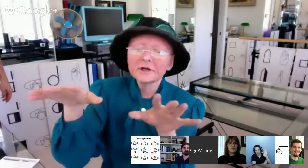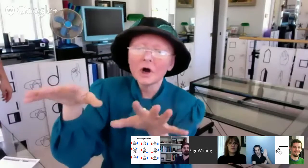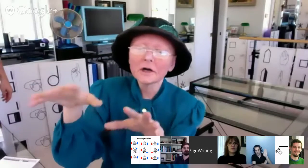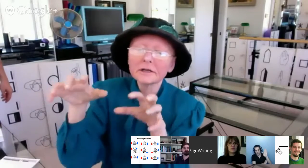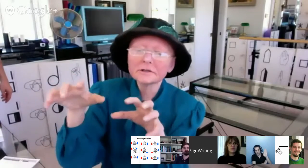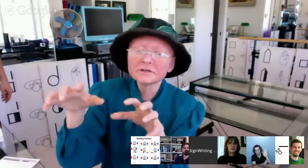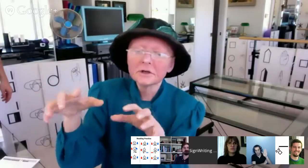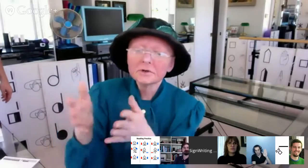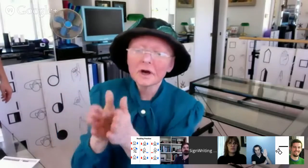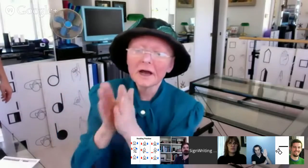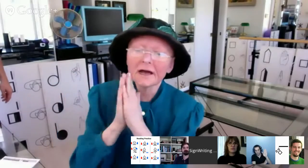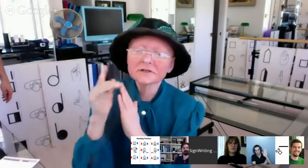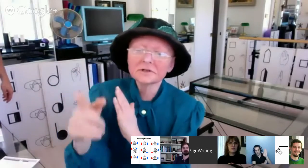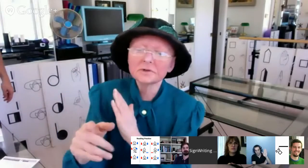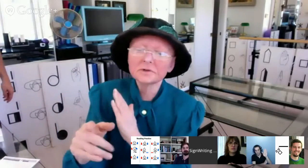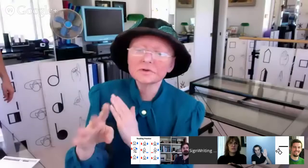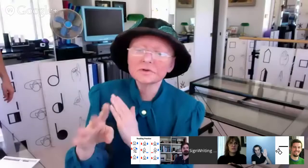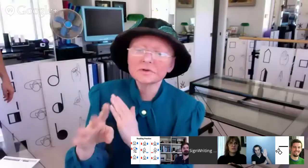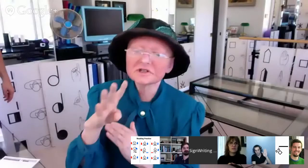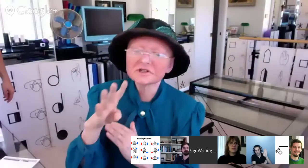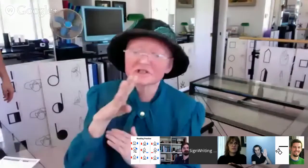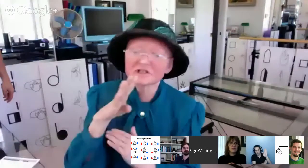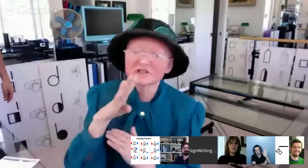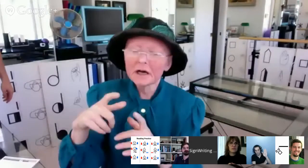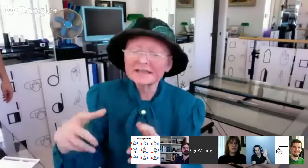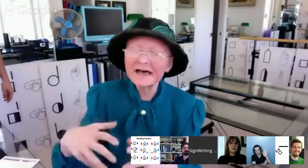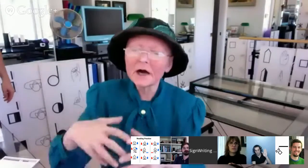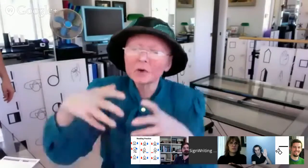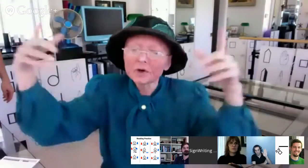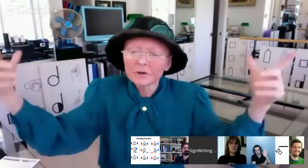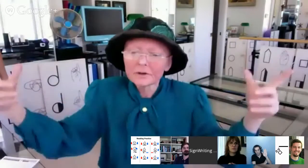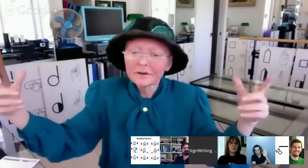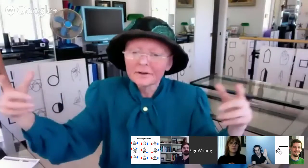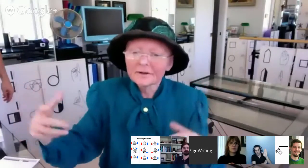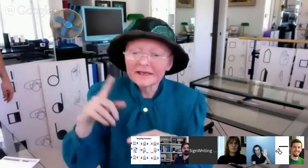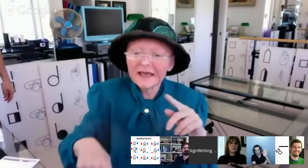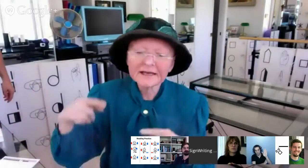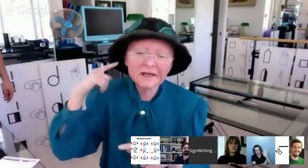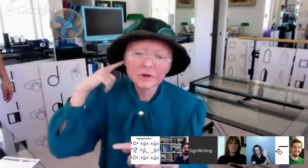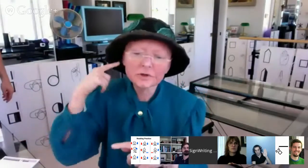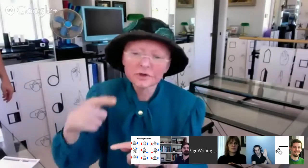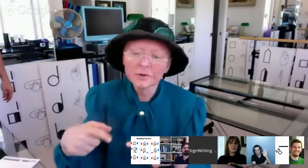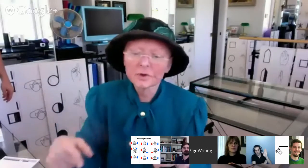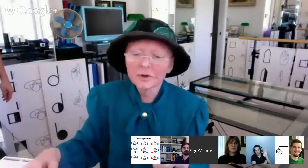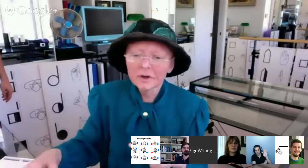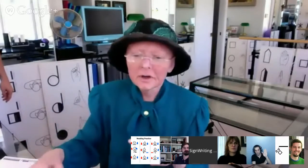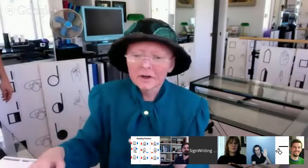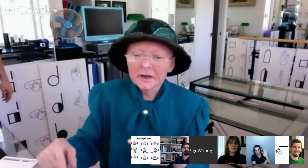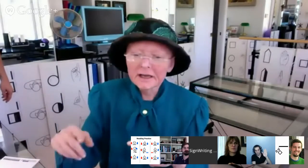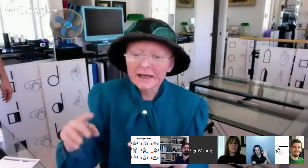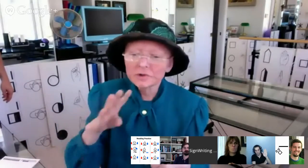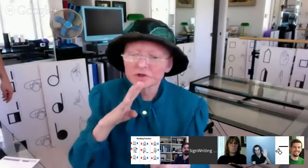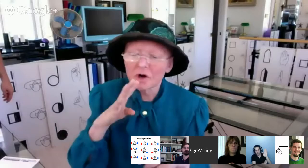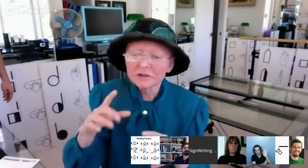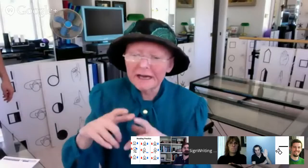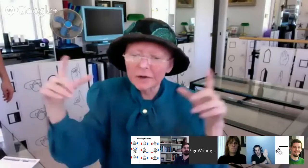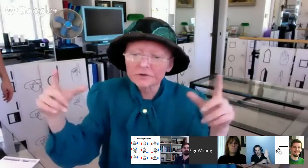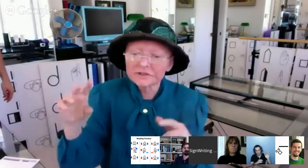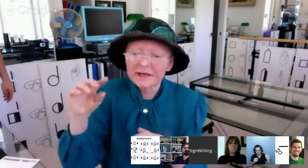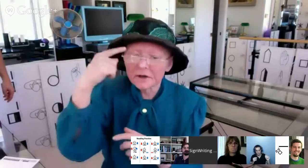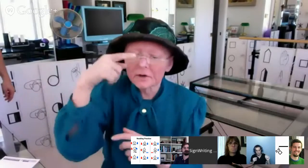in the audience who are asking you to speak a lot louder. They can't hear you. Can you